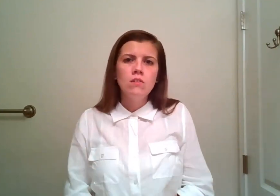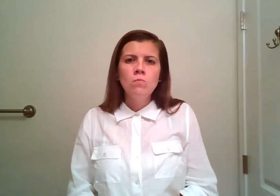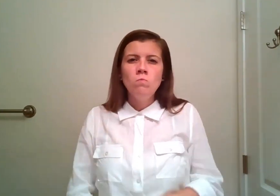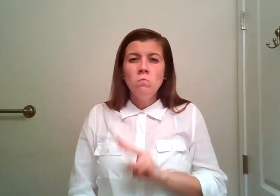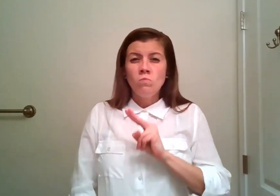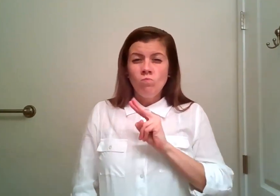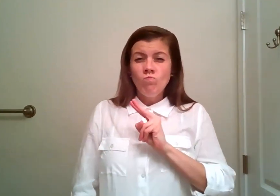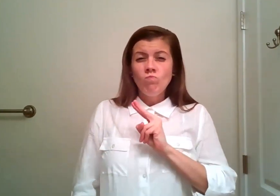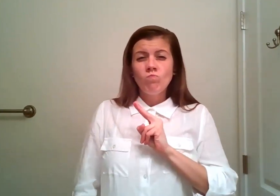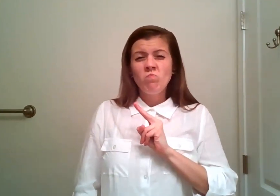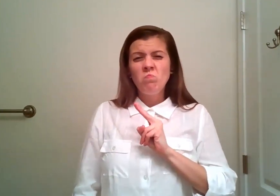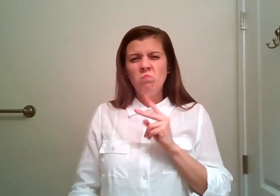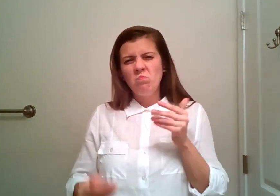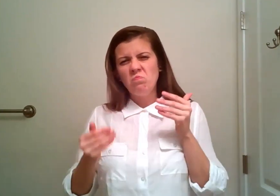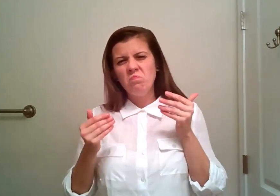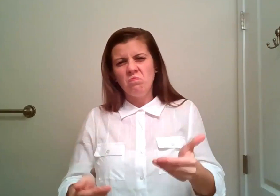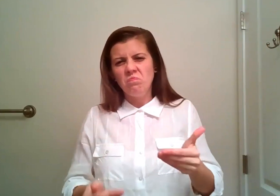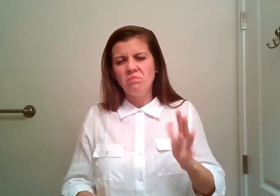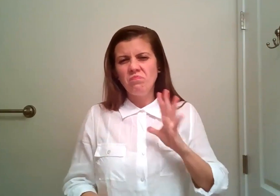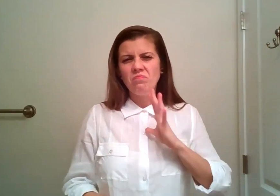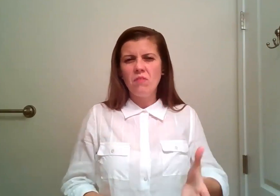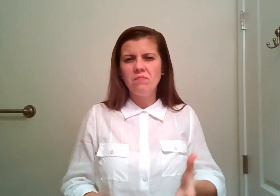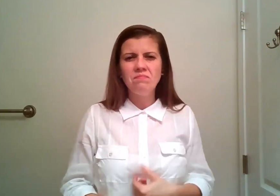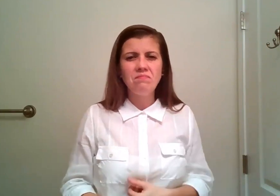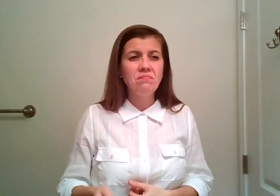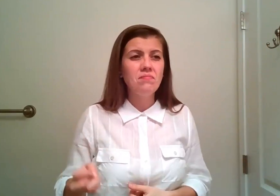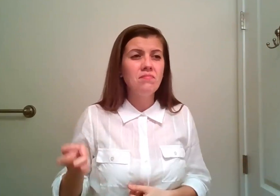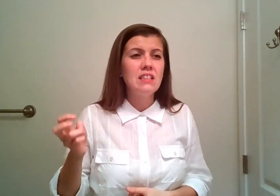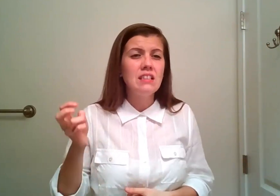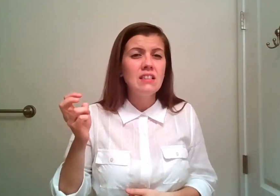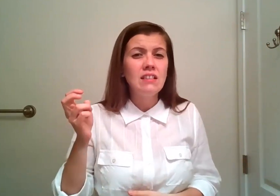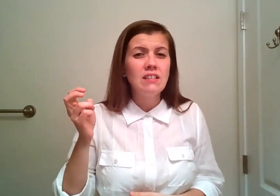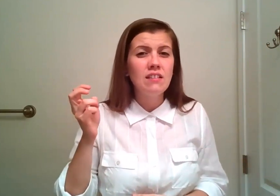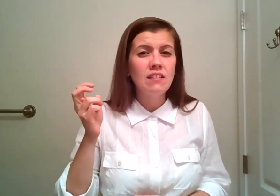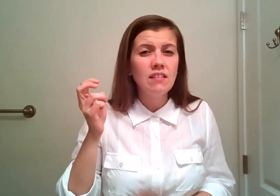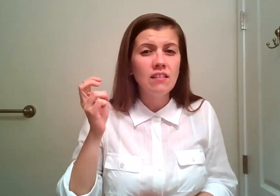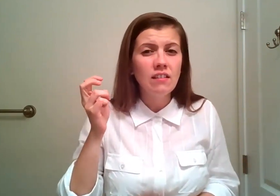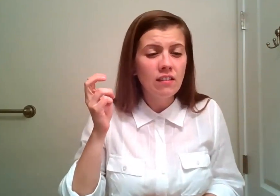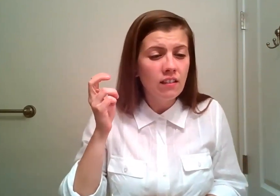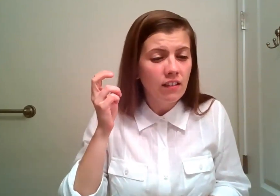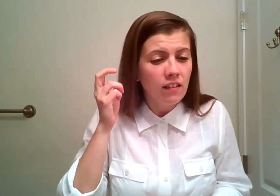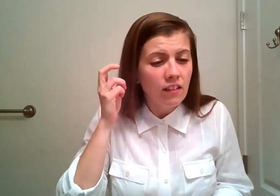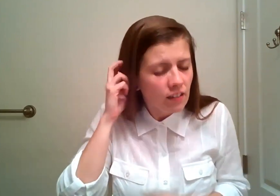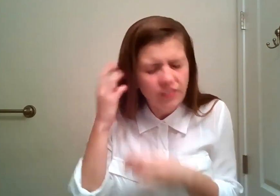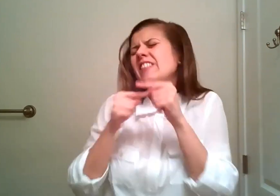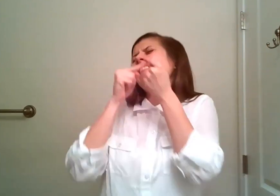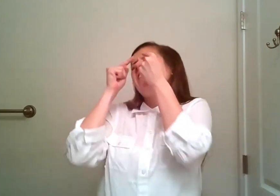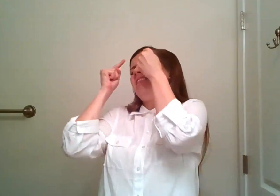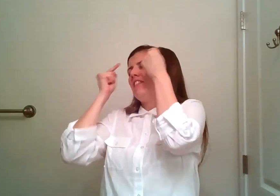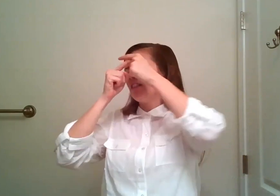she encouraged me, please try it again. So I said, fine. So I